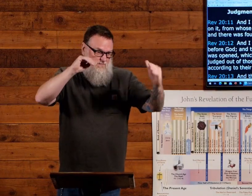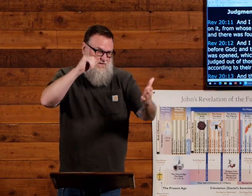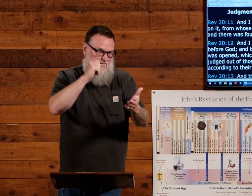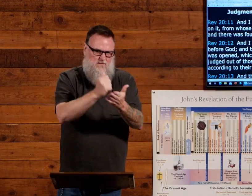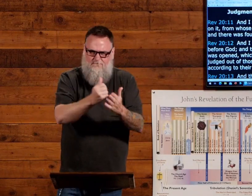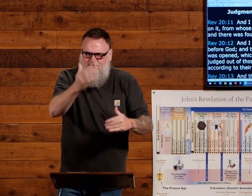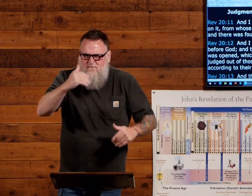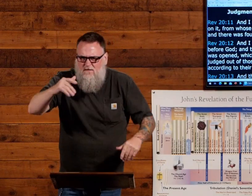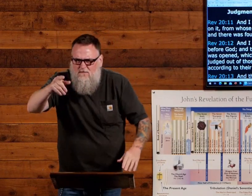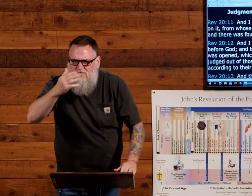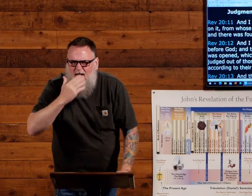hope.